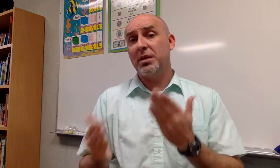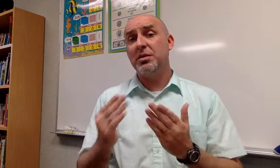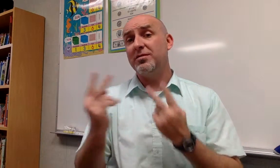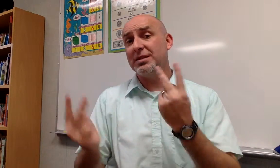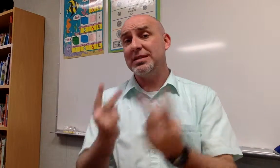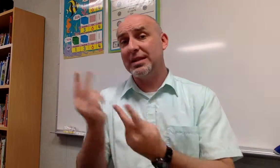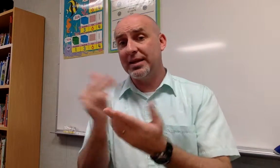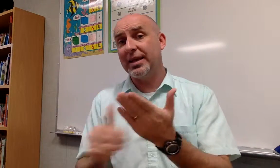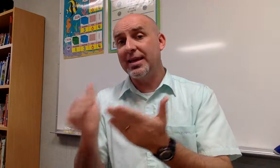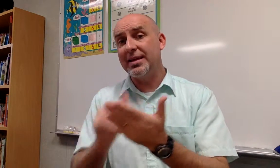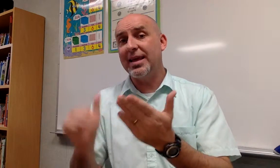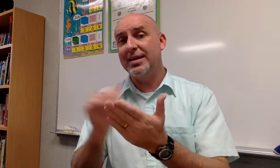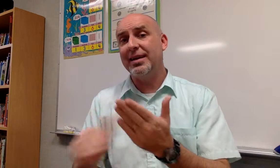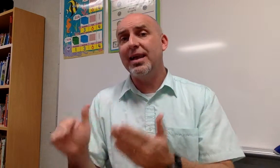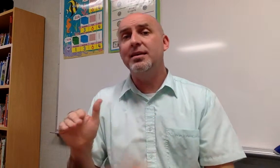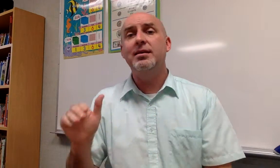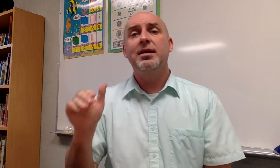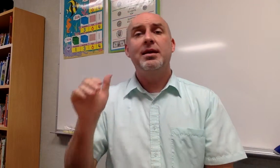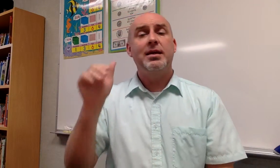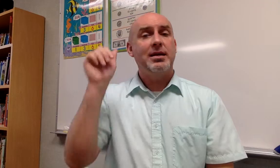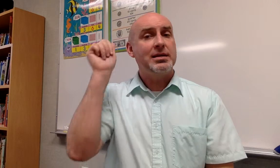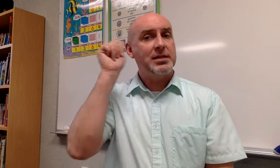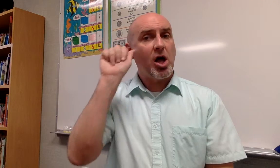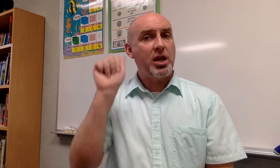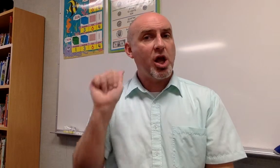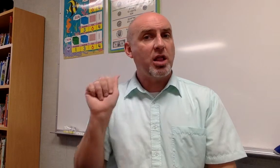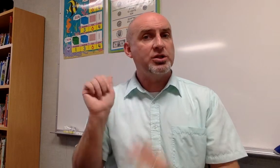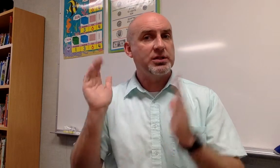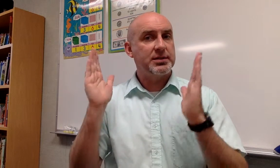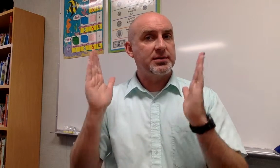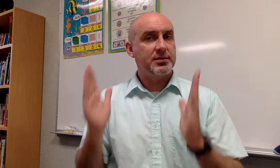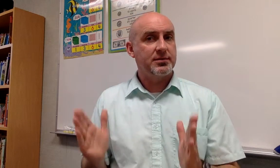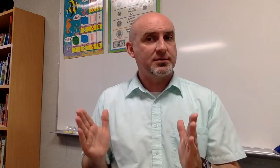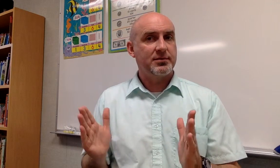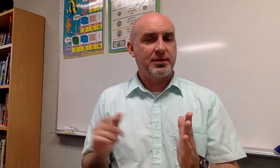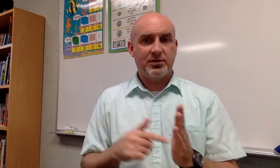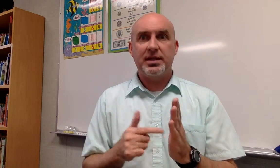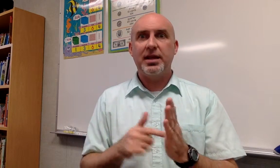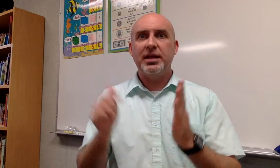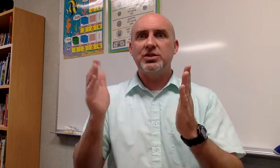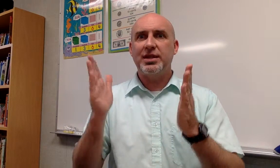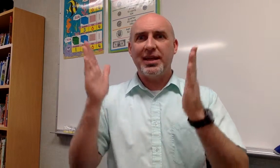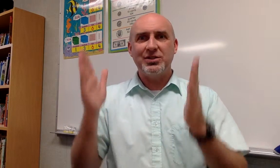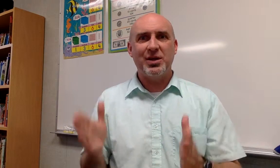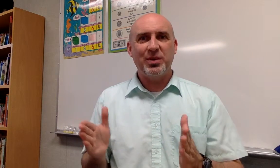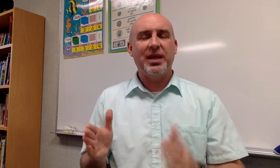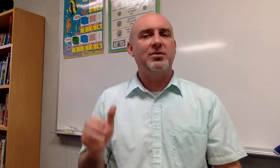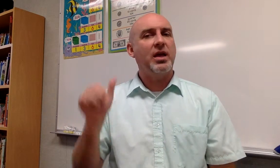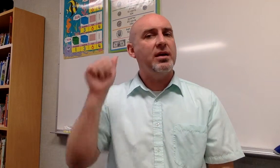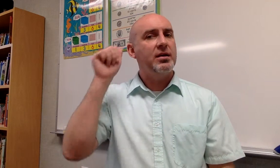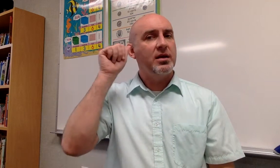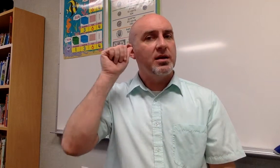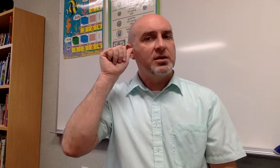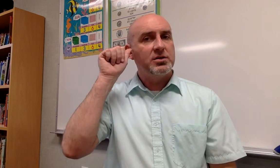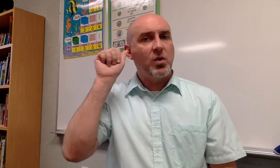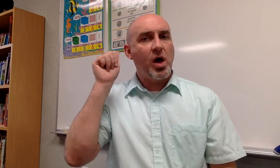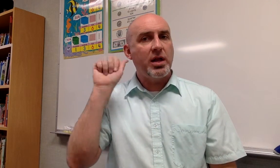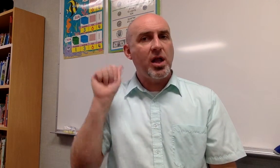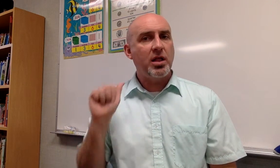be visiting again and again and again, is an audiologist. And there's that agent hand shape again, okay? So